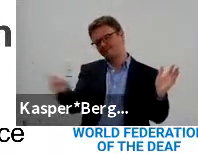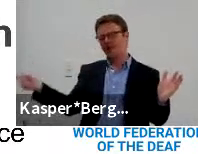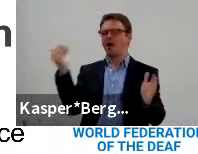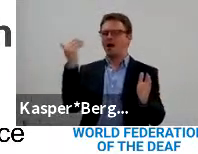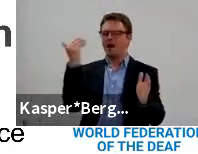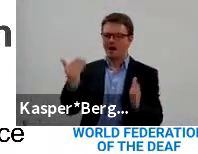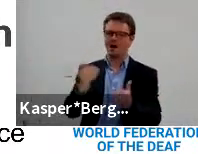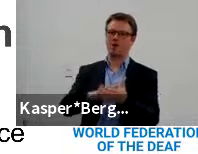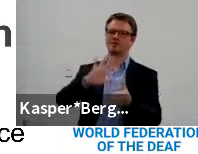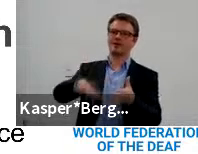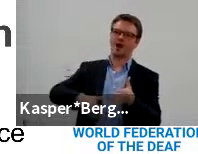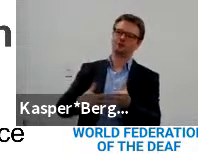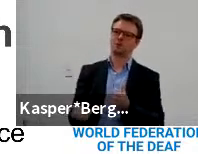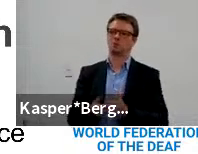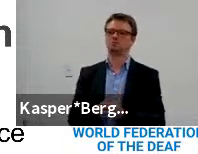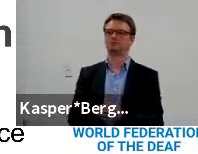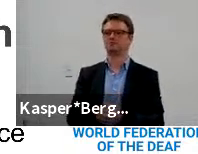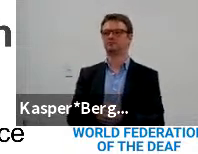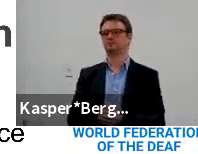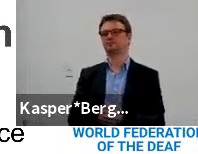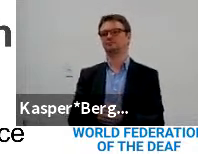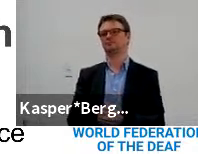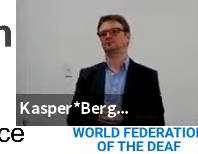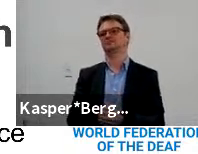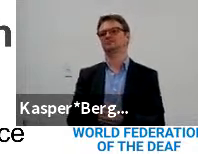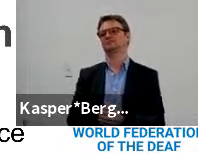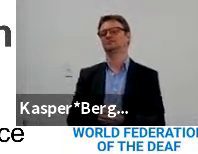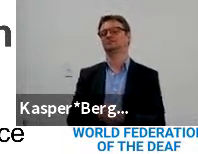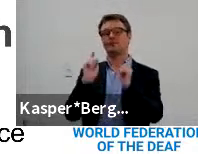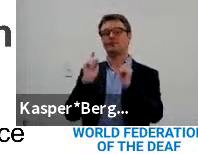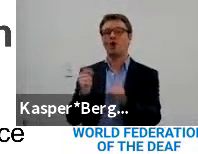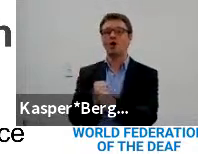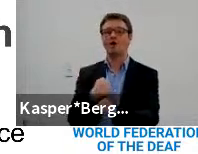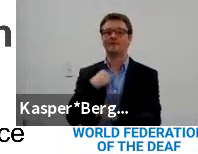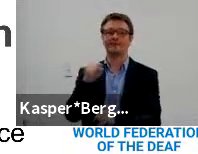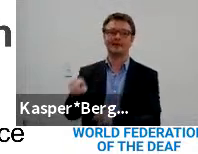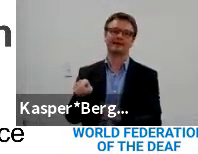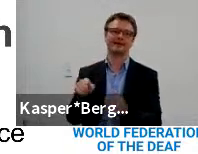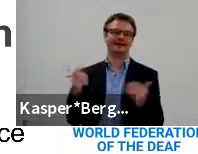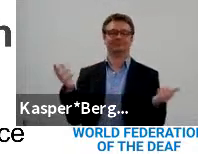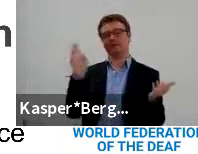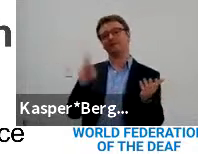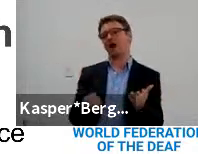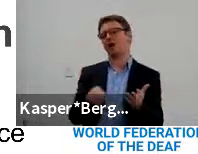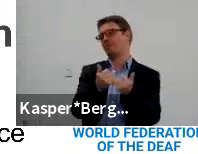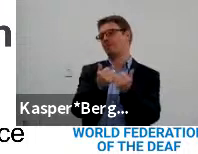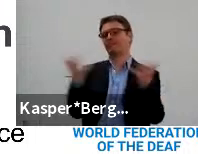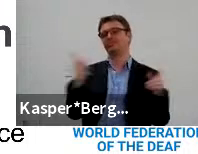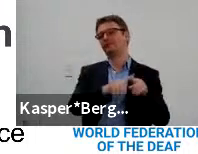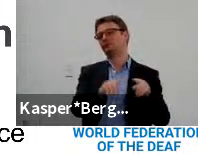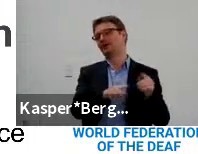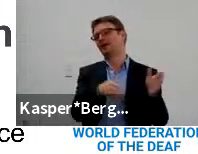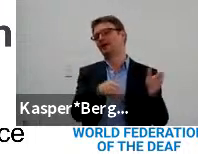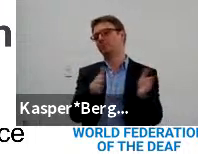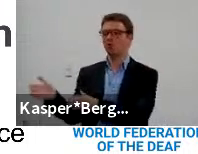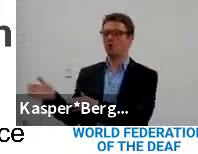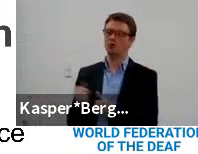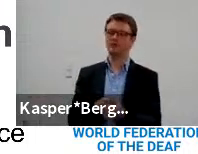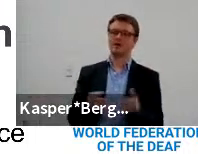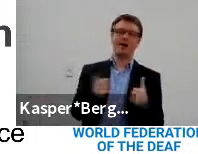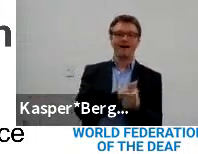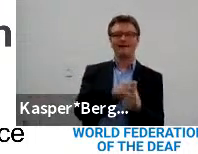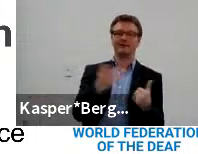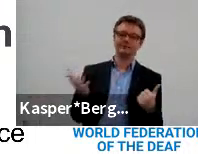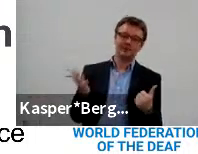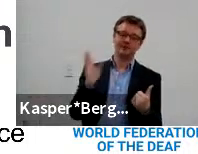also regarding the pharmacists, they need to have information accessible in sign language. So how do we do this?